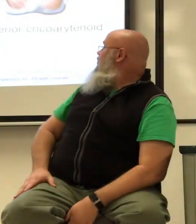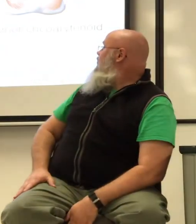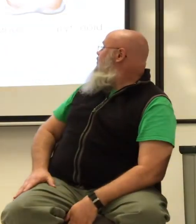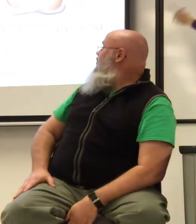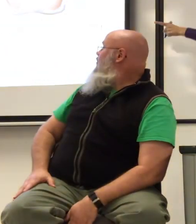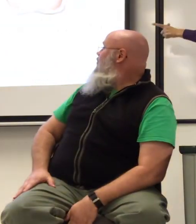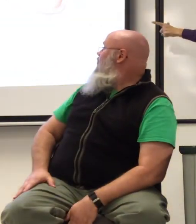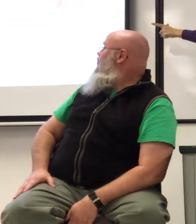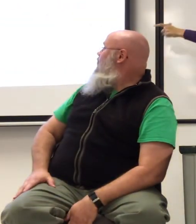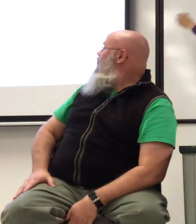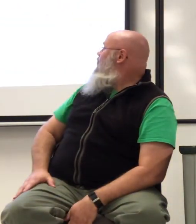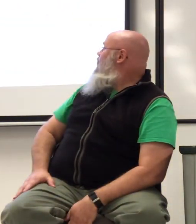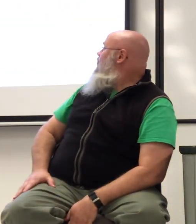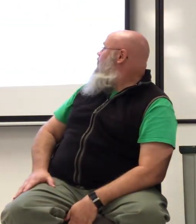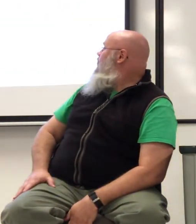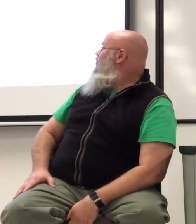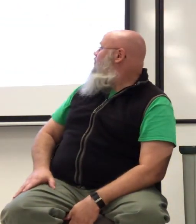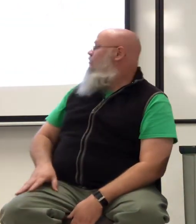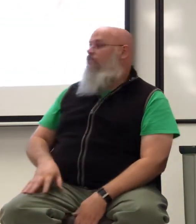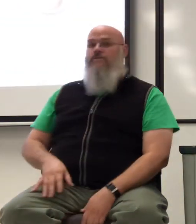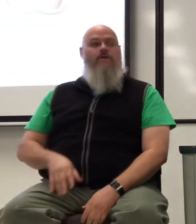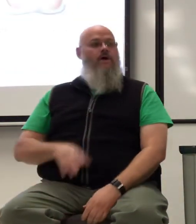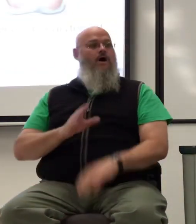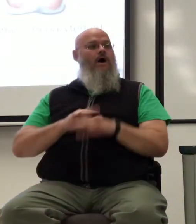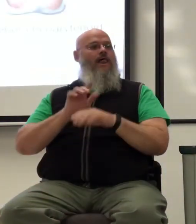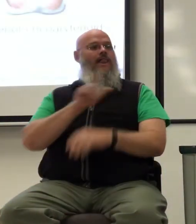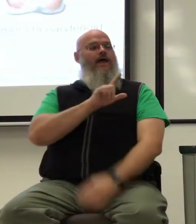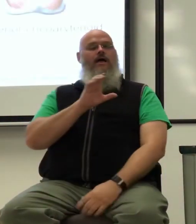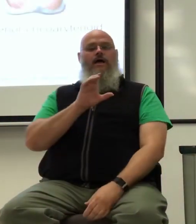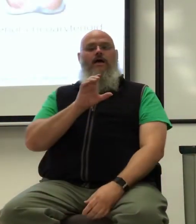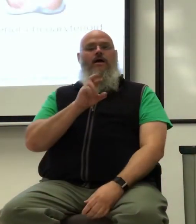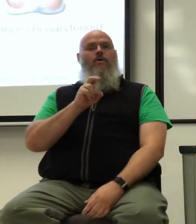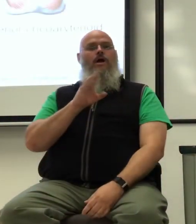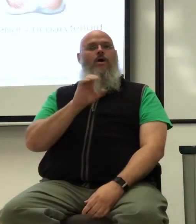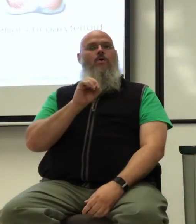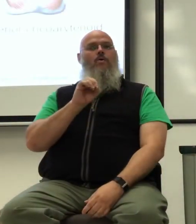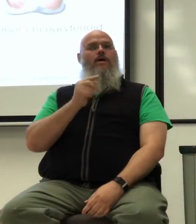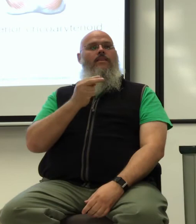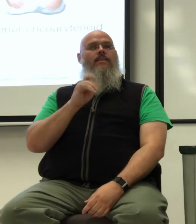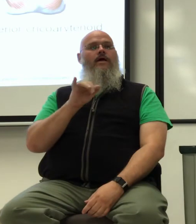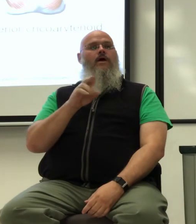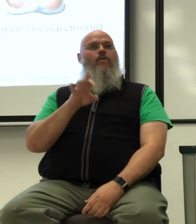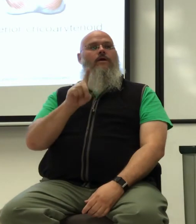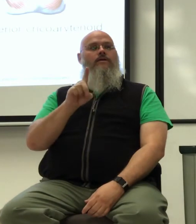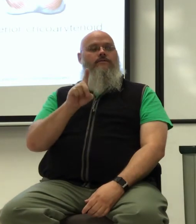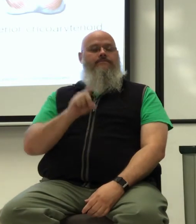So the one on the front is cricothyroid. Cricothyroid.